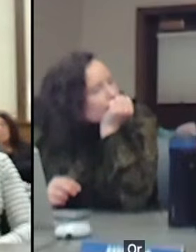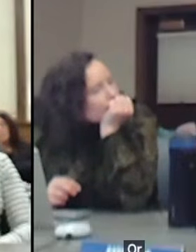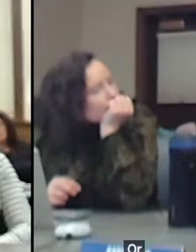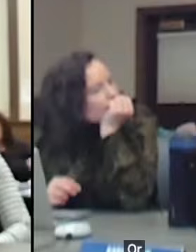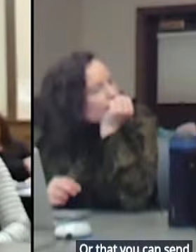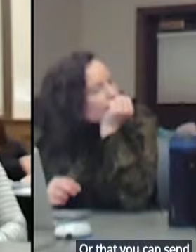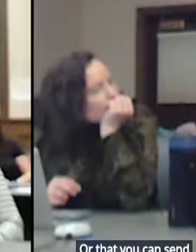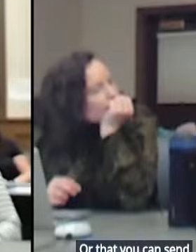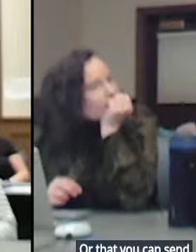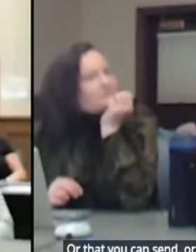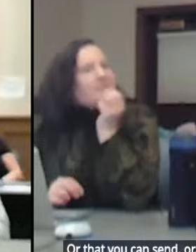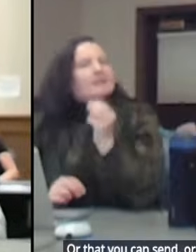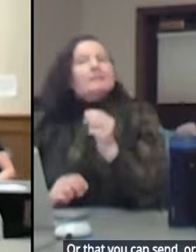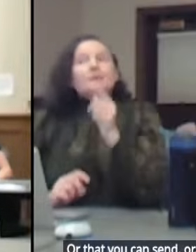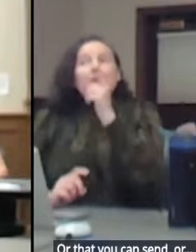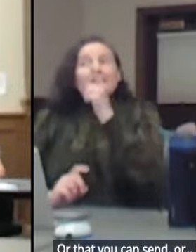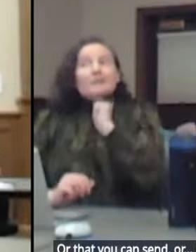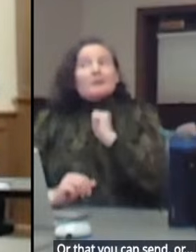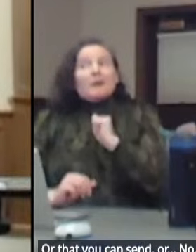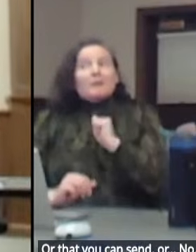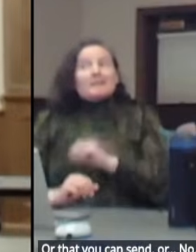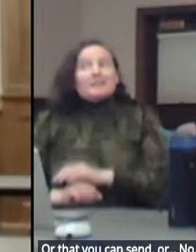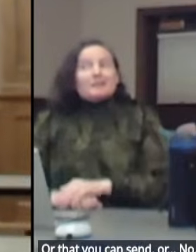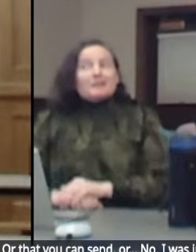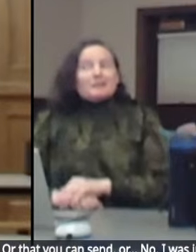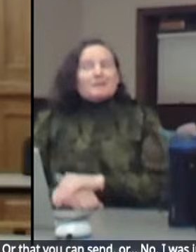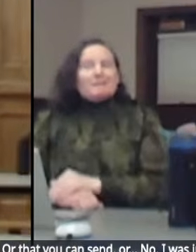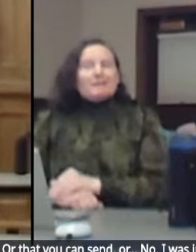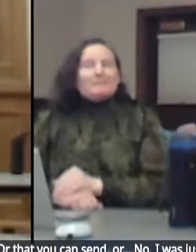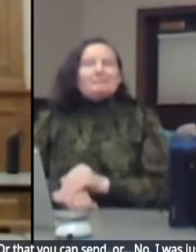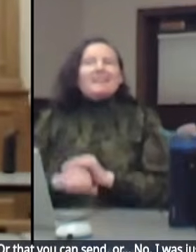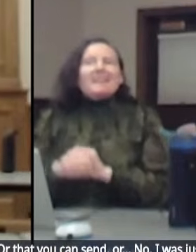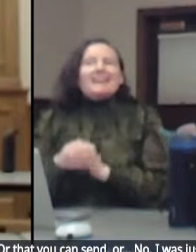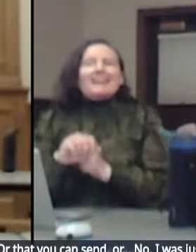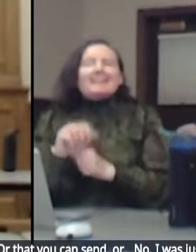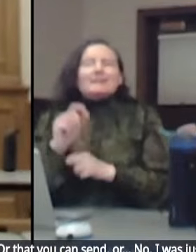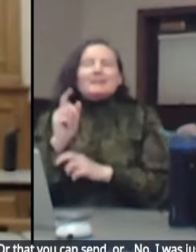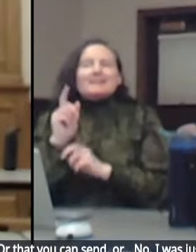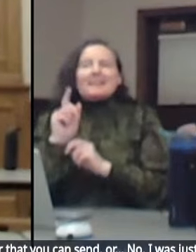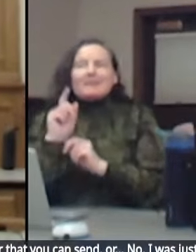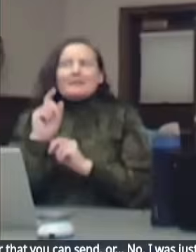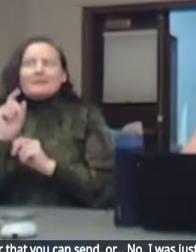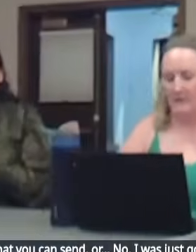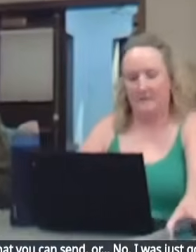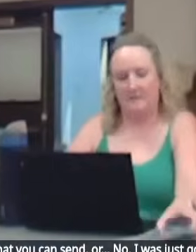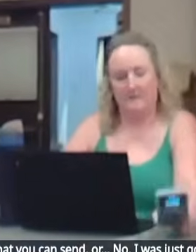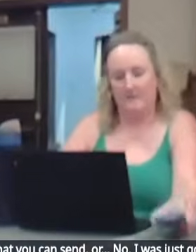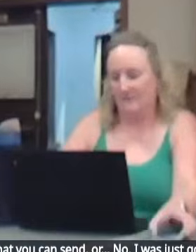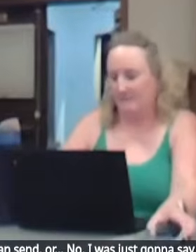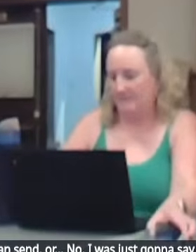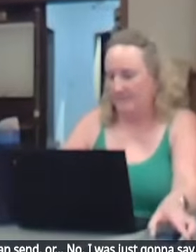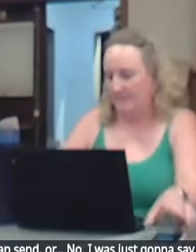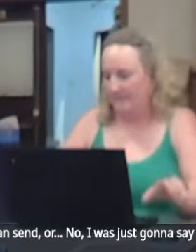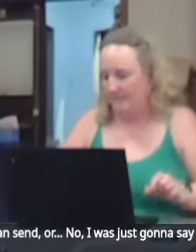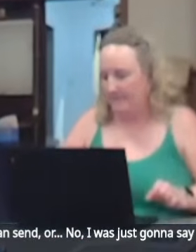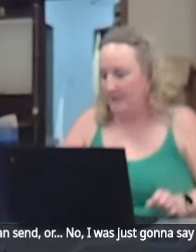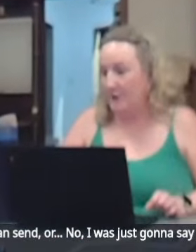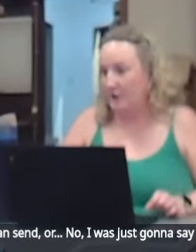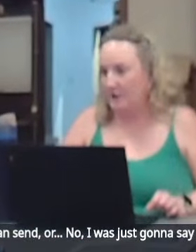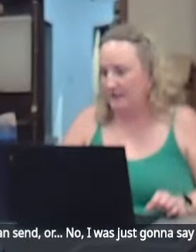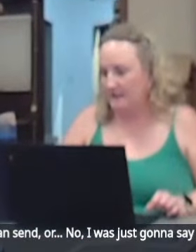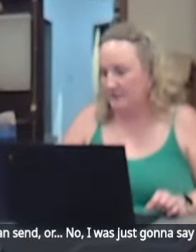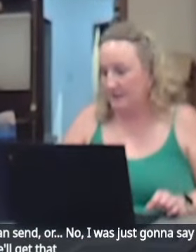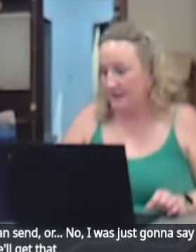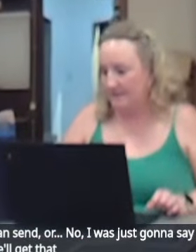or? No, I was just gonna say. So we'll get that those I have copies. it. Okay. In the meantime, if it's okay, we'll get that sorted